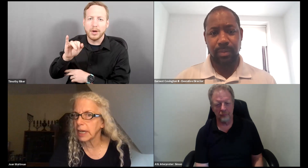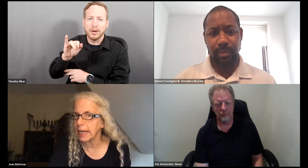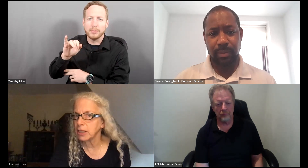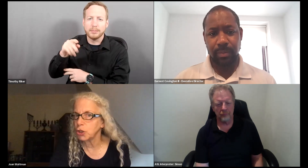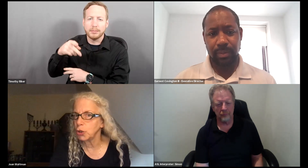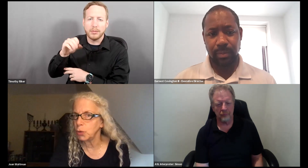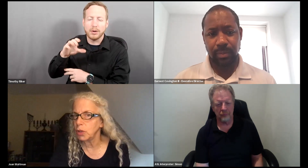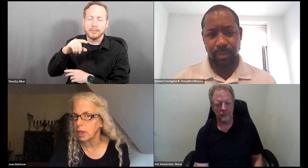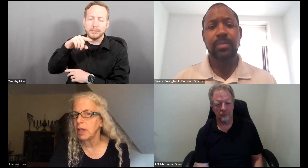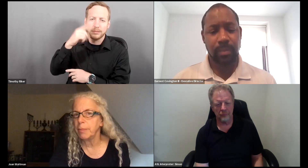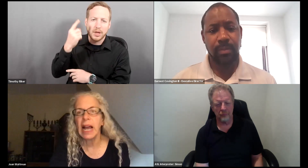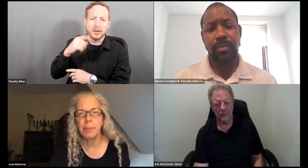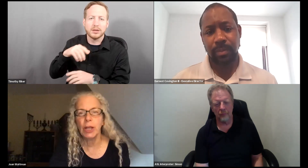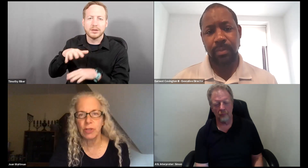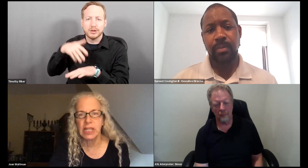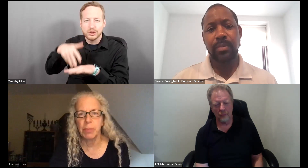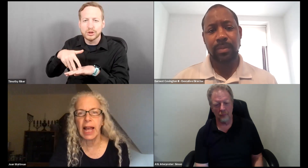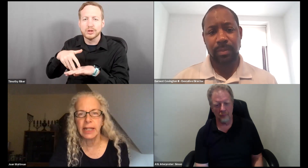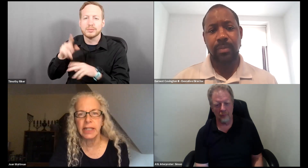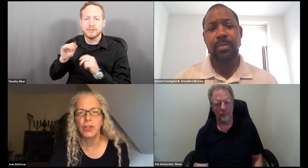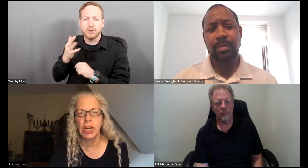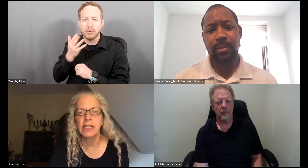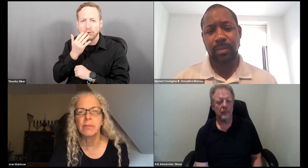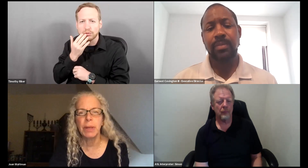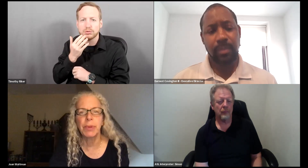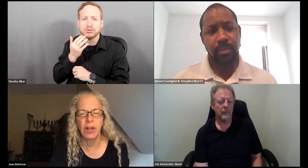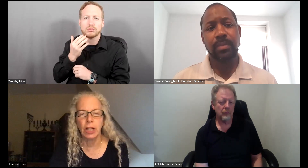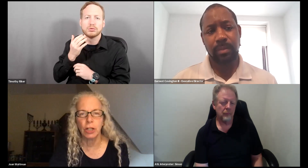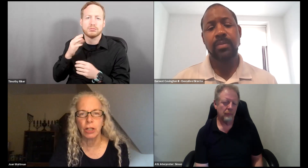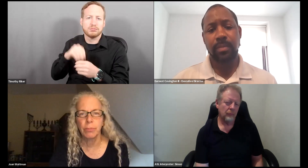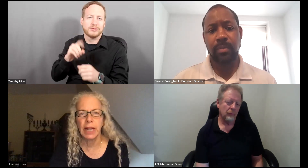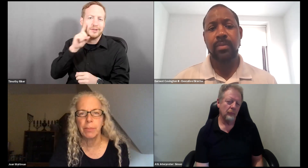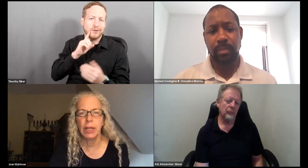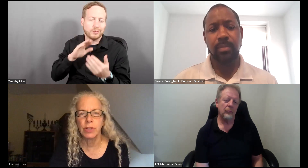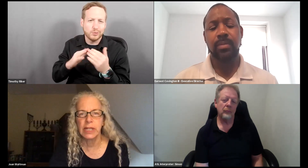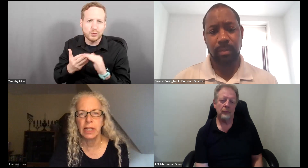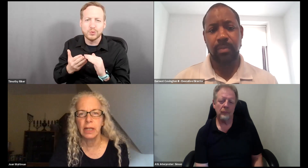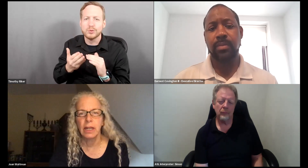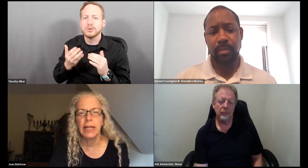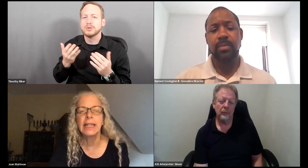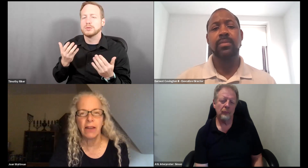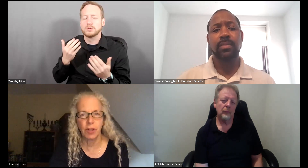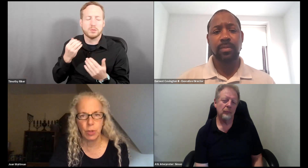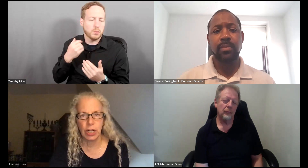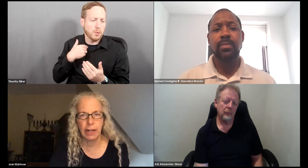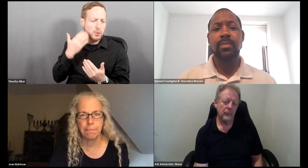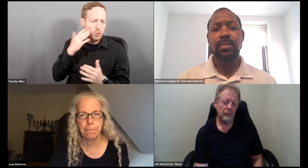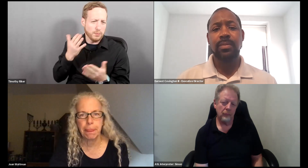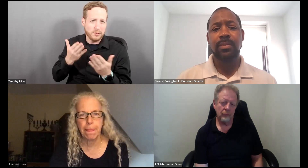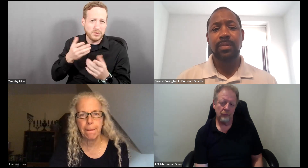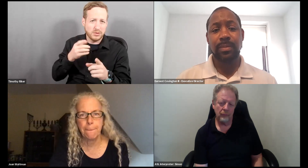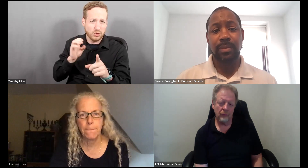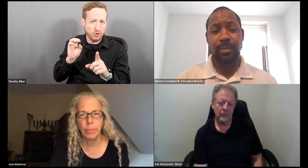or connected to BIPOC, Black, Indigenous, People of Color, BIPOC, in the deaf community.